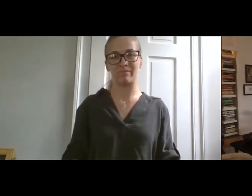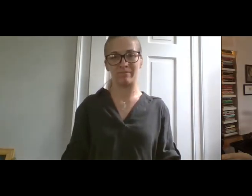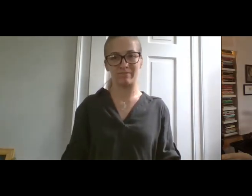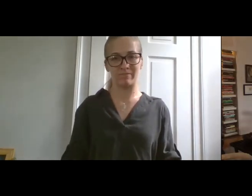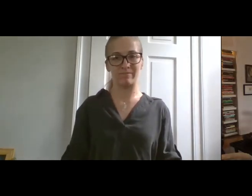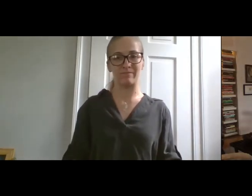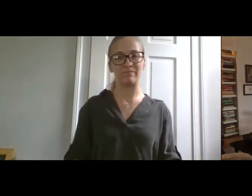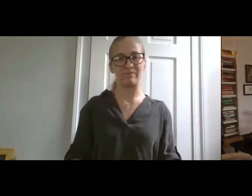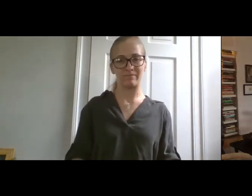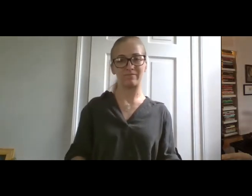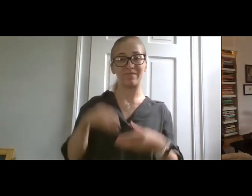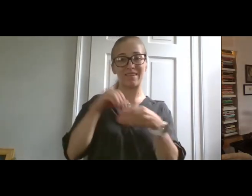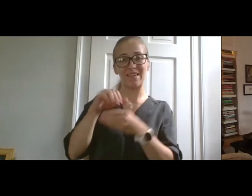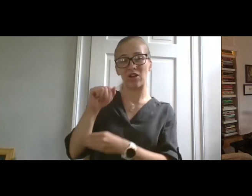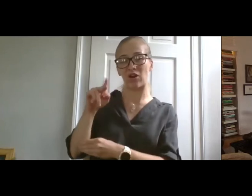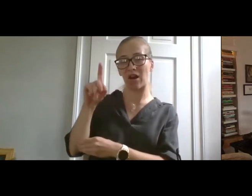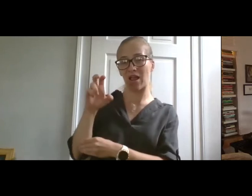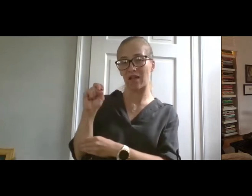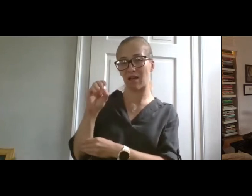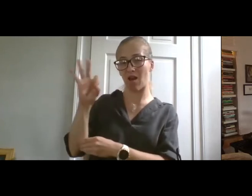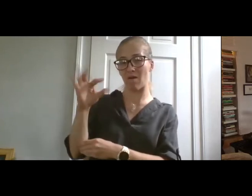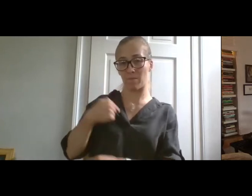The inner Anton of me.